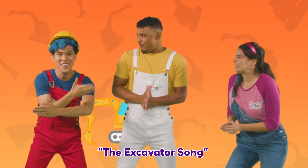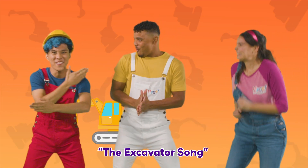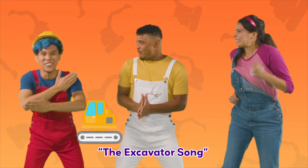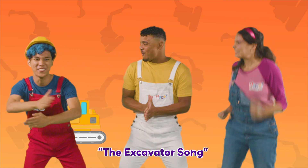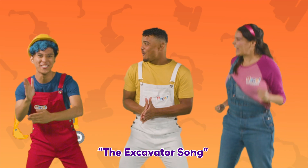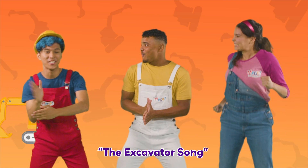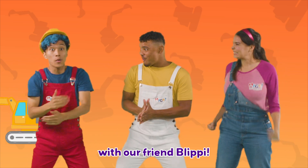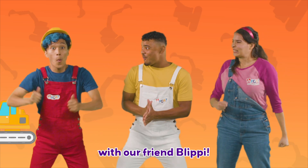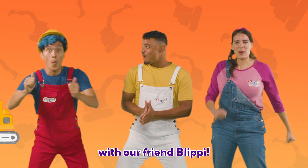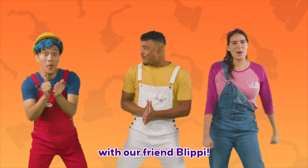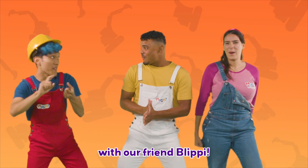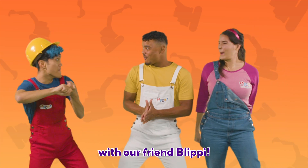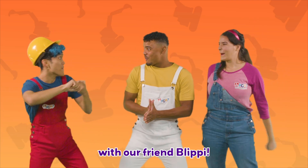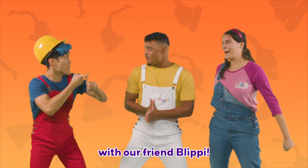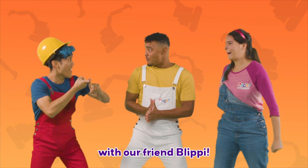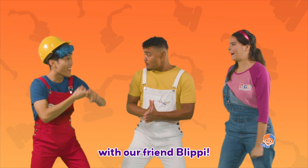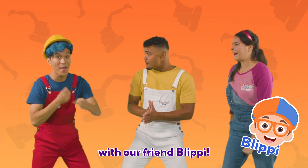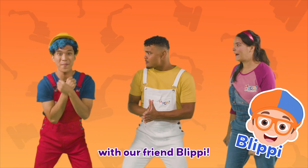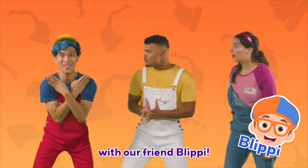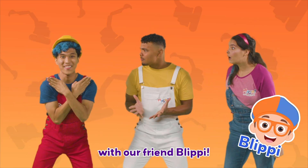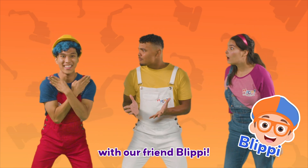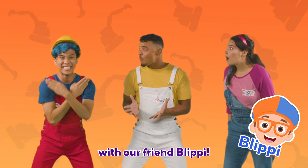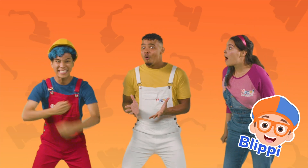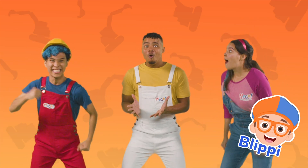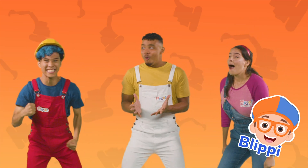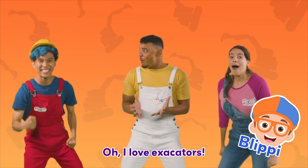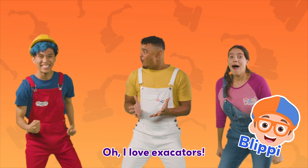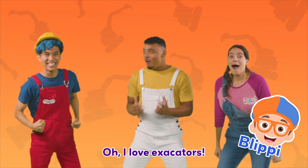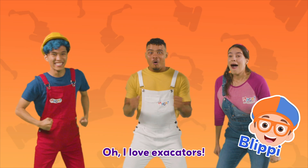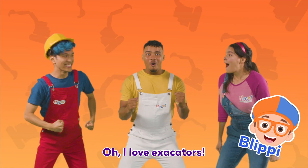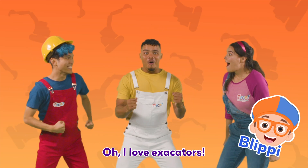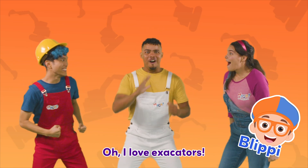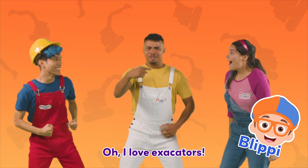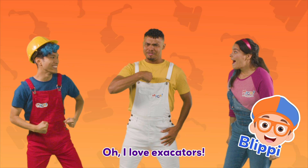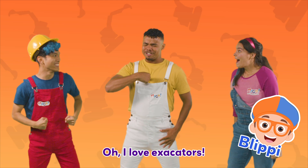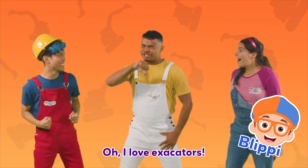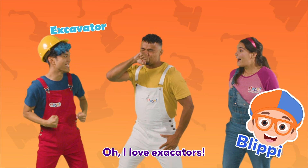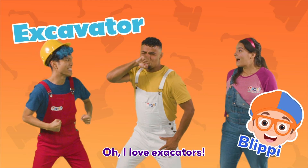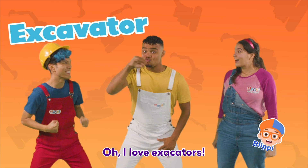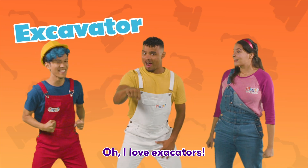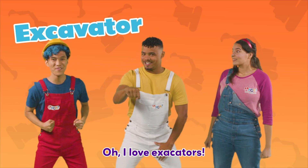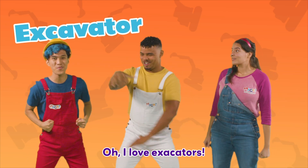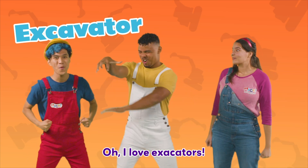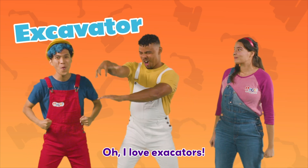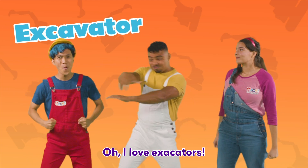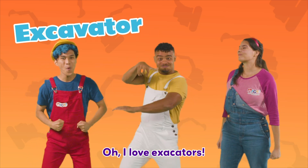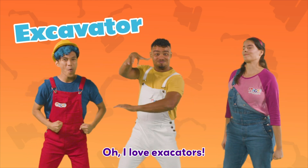with our friend, Blippi. Oh, I love excavators.